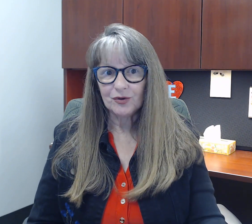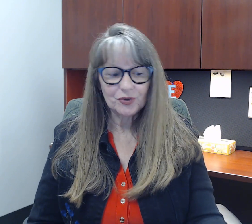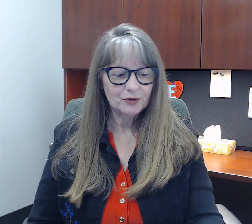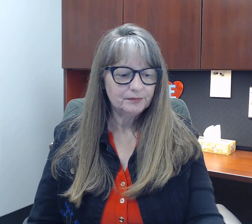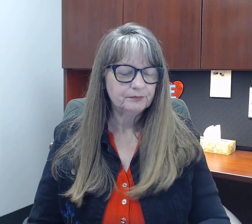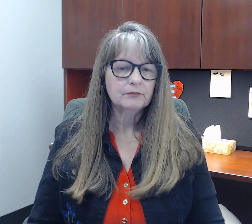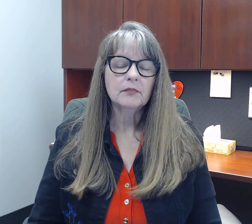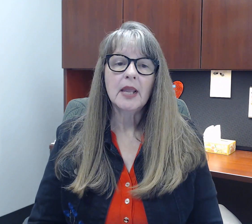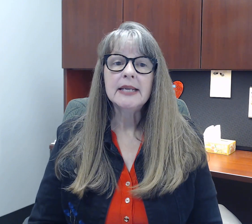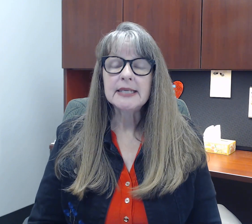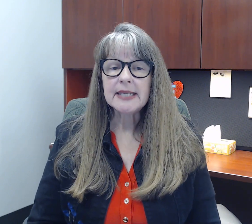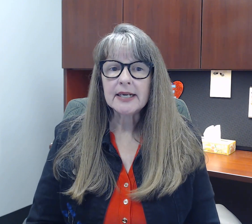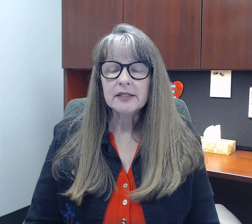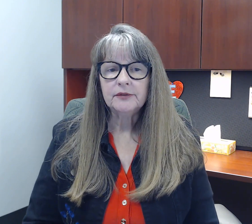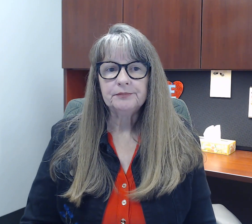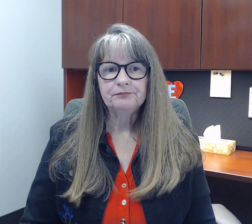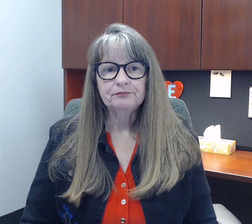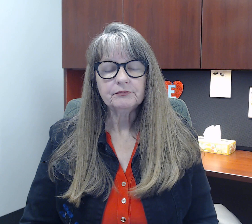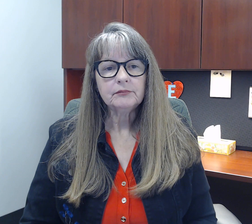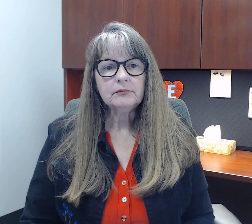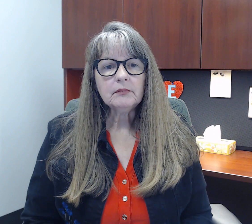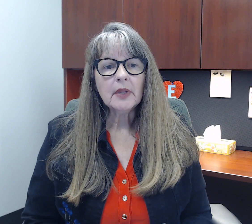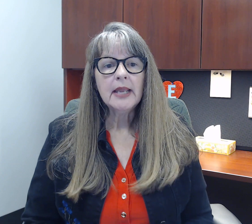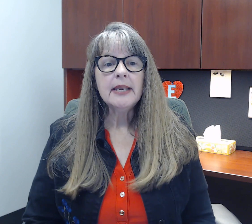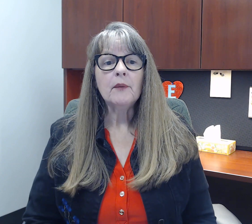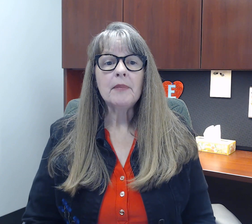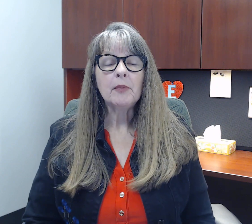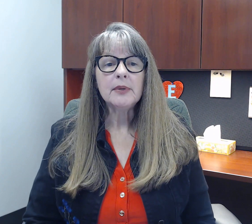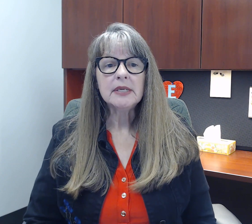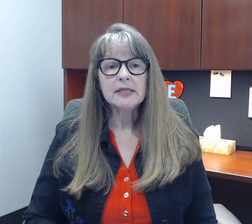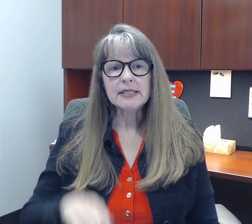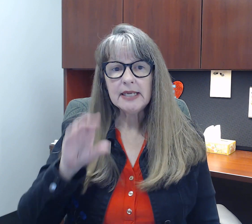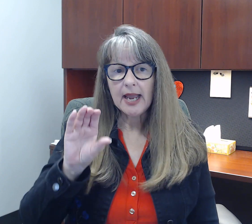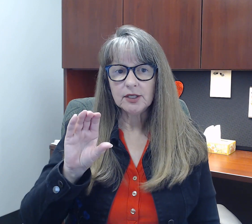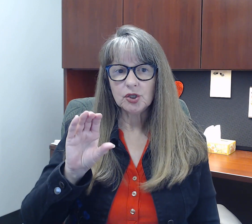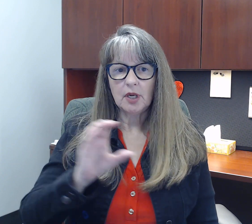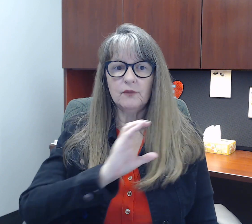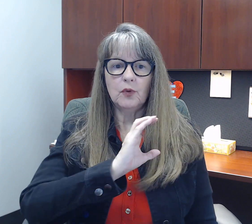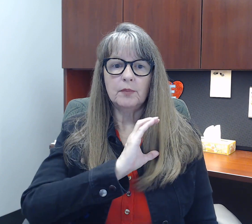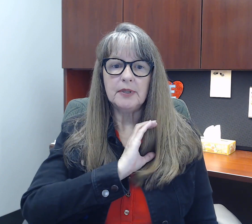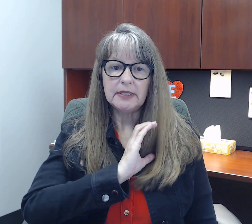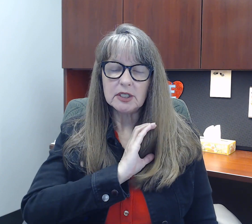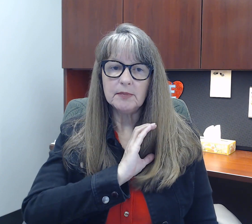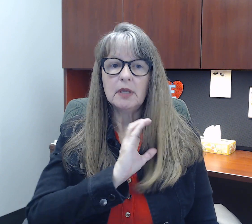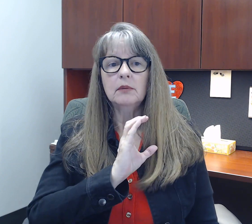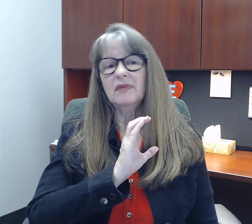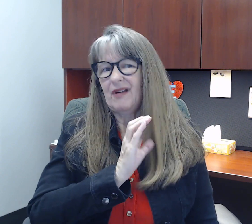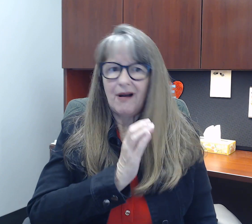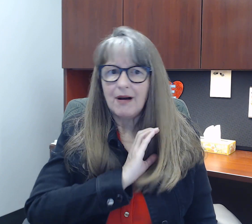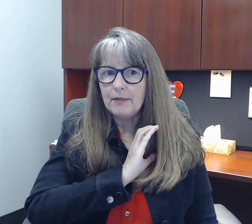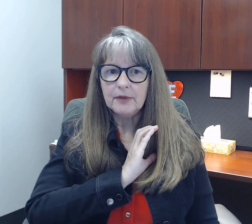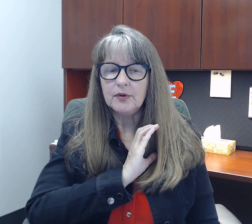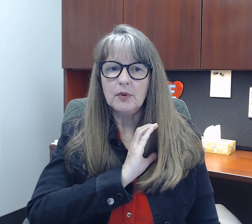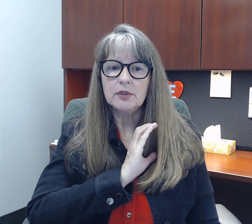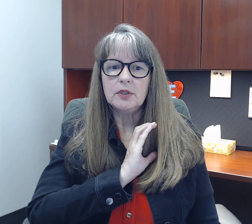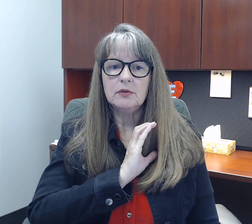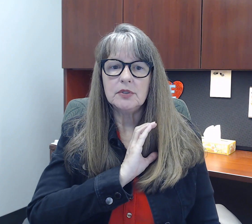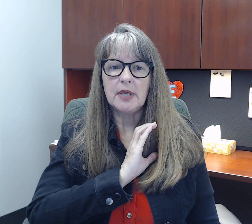culture. Detective. Now remember we did the C hand shape for policeman, cop, if you wanted to use that,